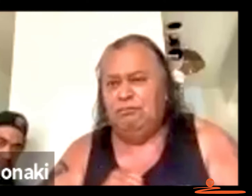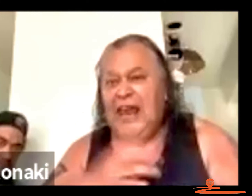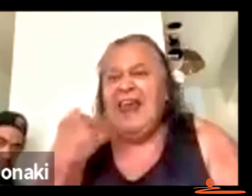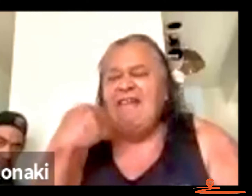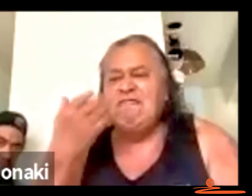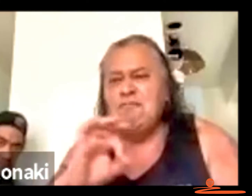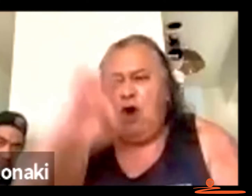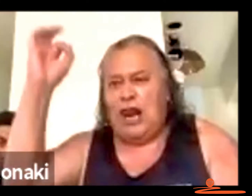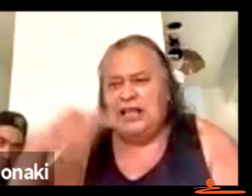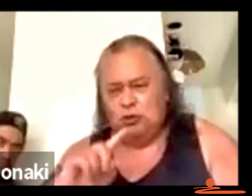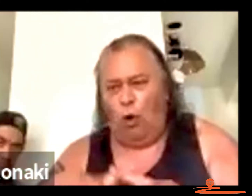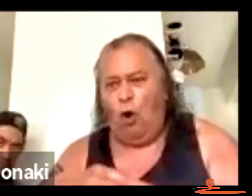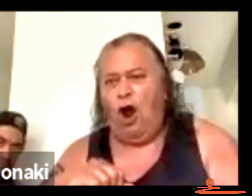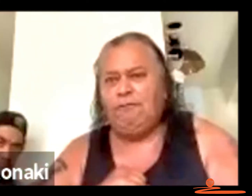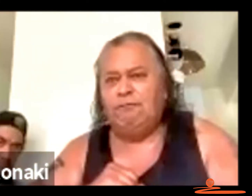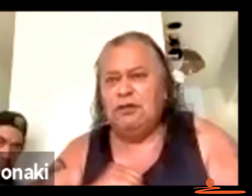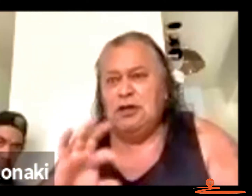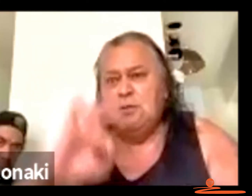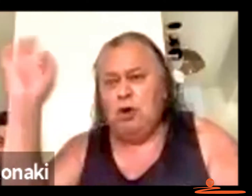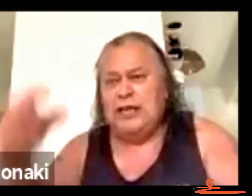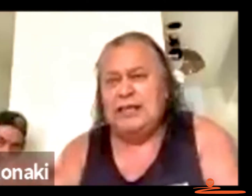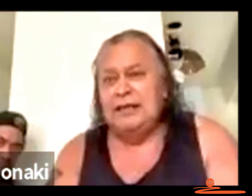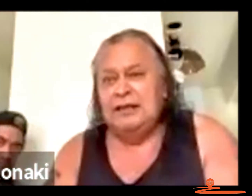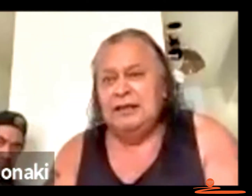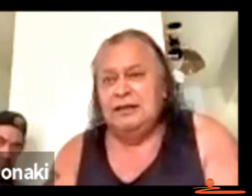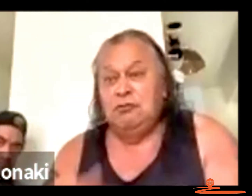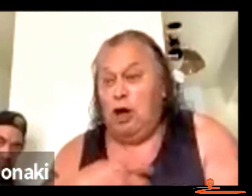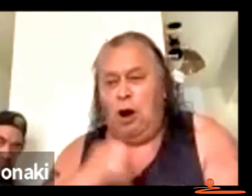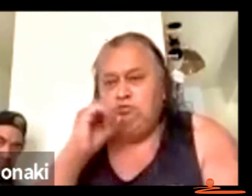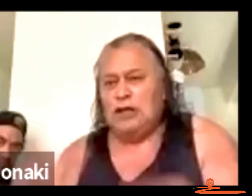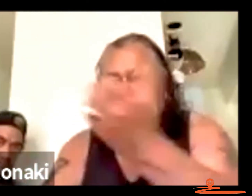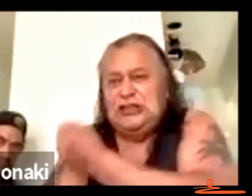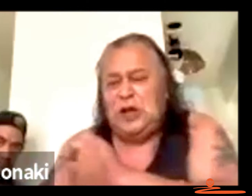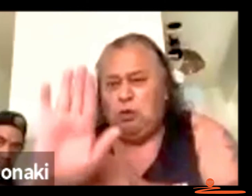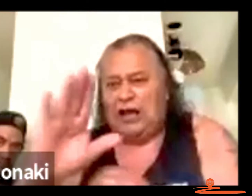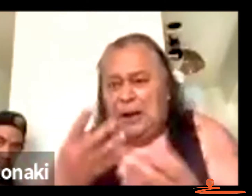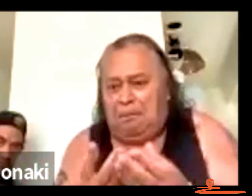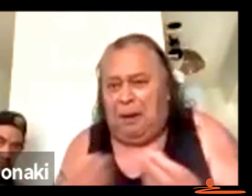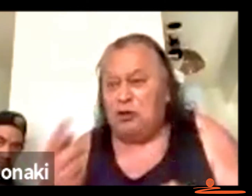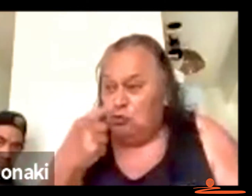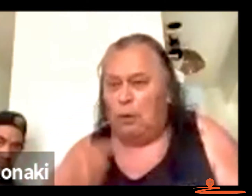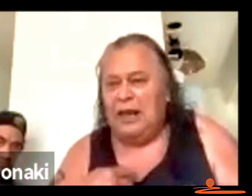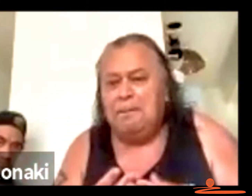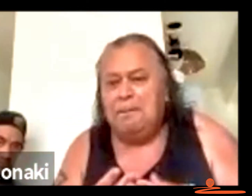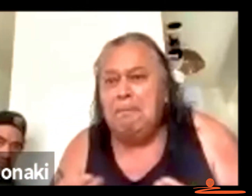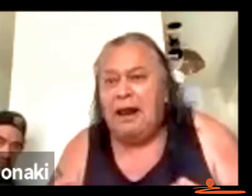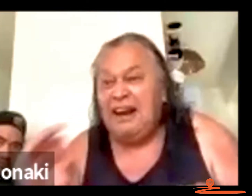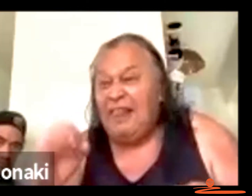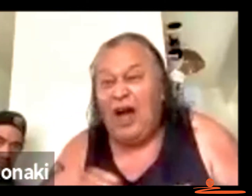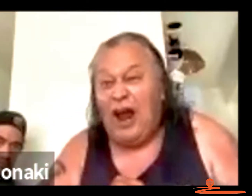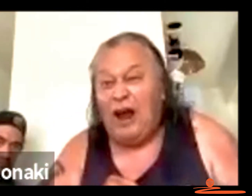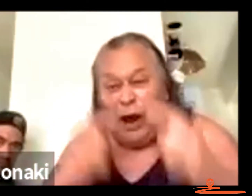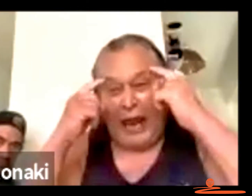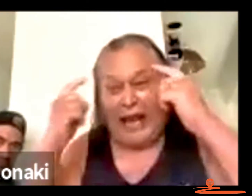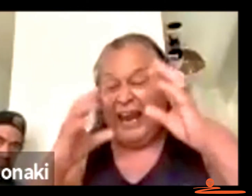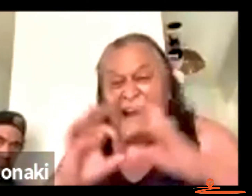COVID experience. I've got a second one coming up, but I'm not sure. I've got a little bit of a cough, but I'm just going to